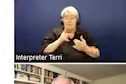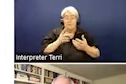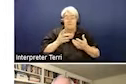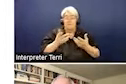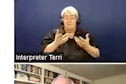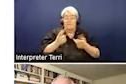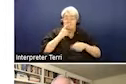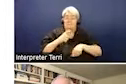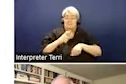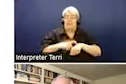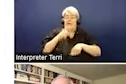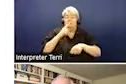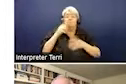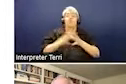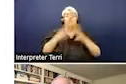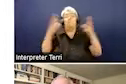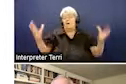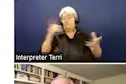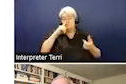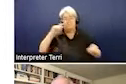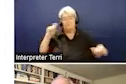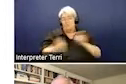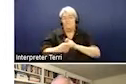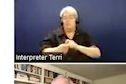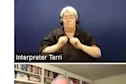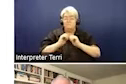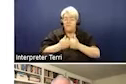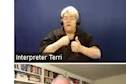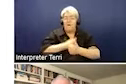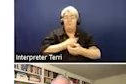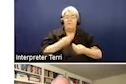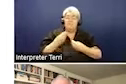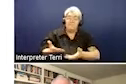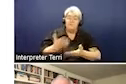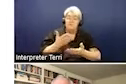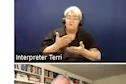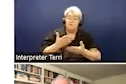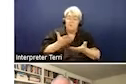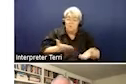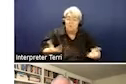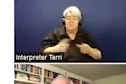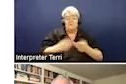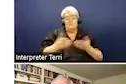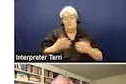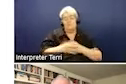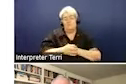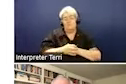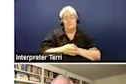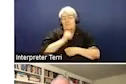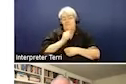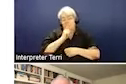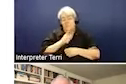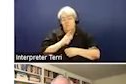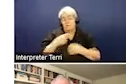well, so much has been transformed in the way we deliver goods and services. That's really not so much true of healthcare. We still